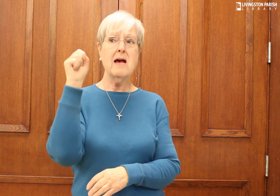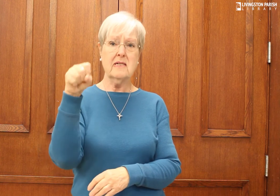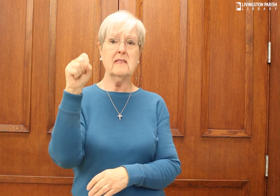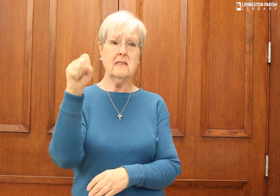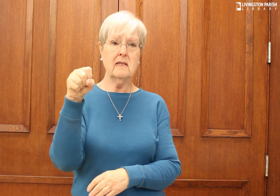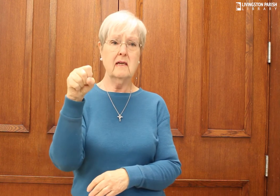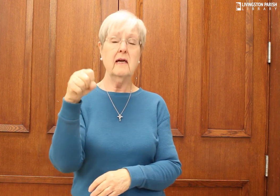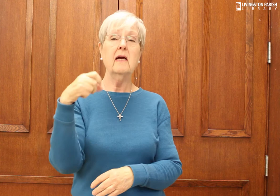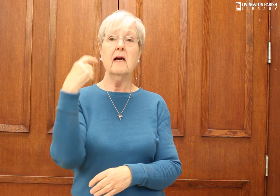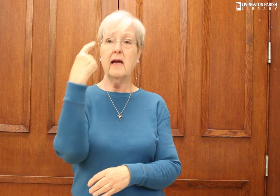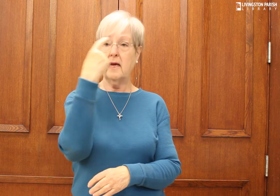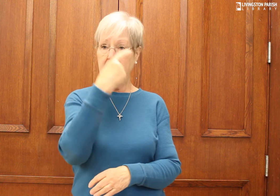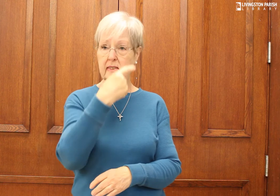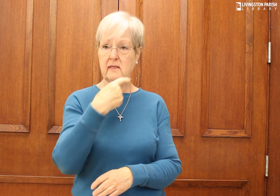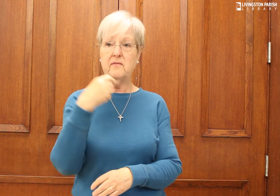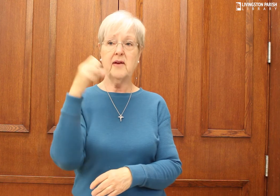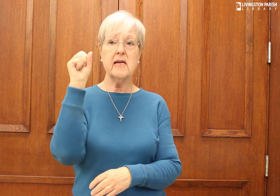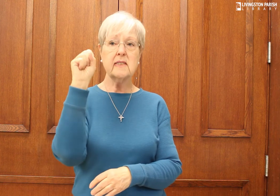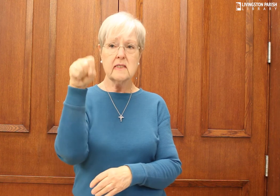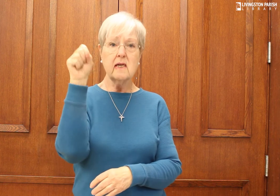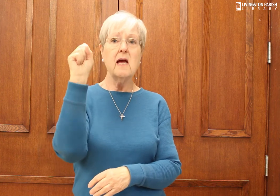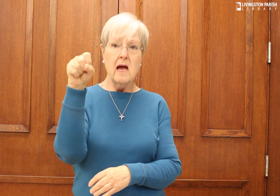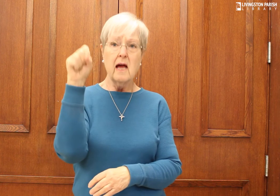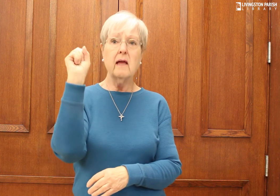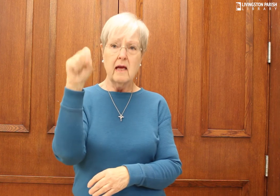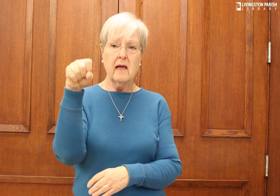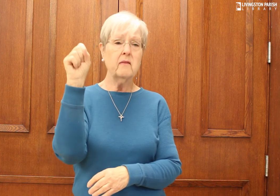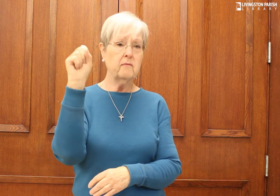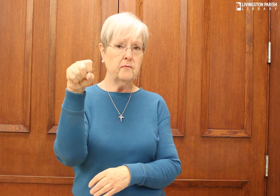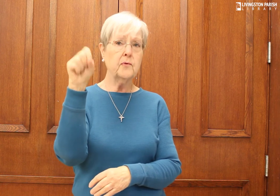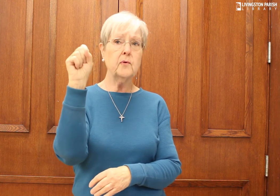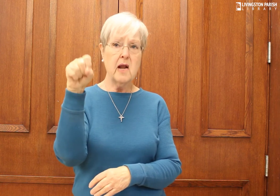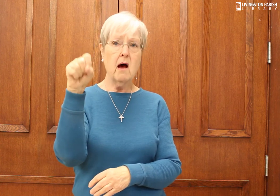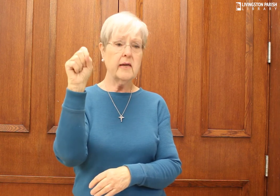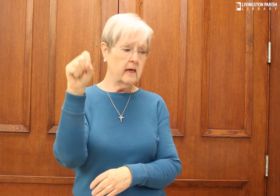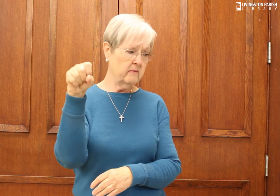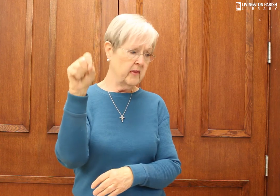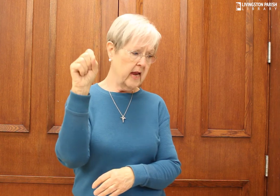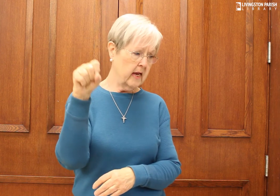Yes. Again, it's the face and the full nodding of the hand.